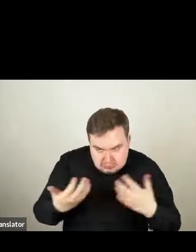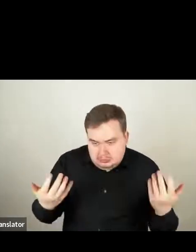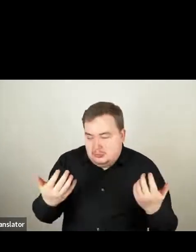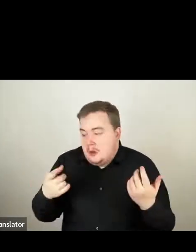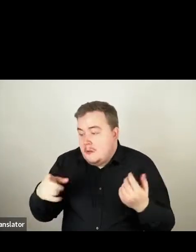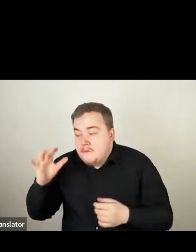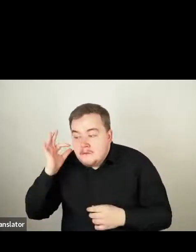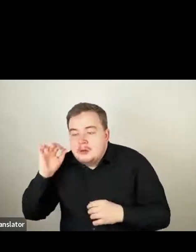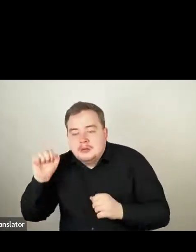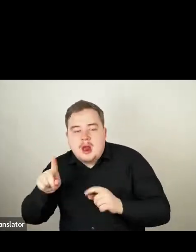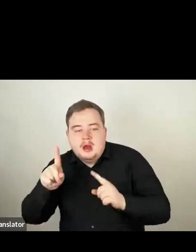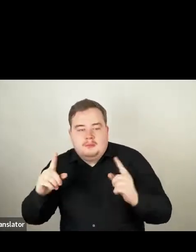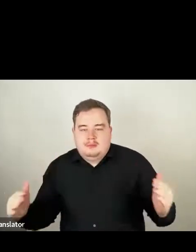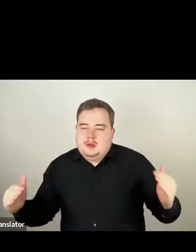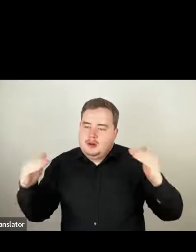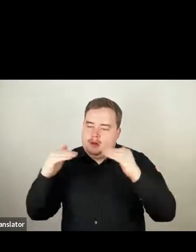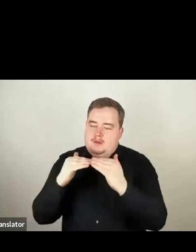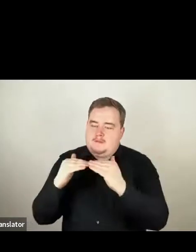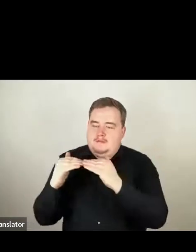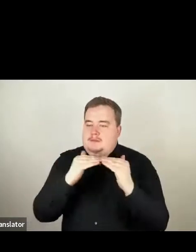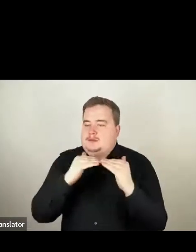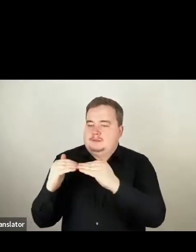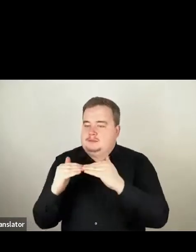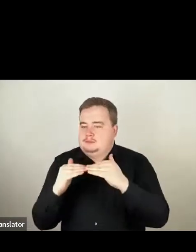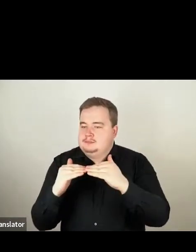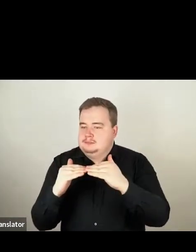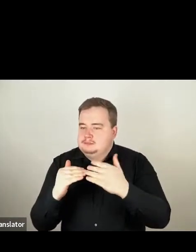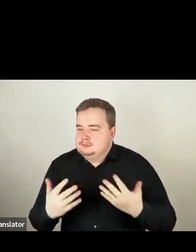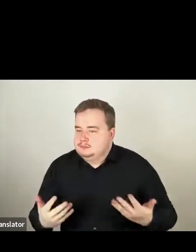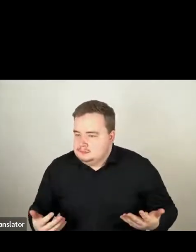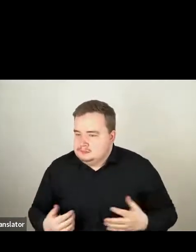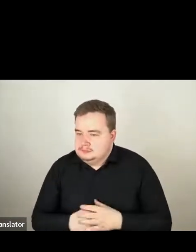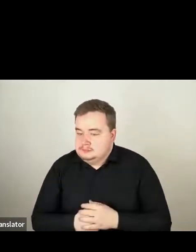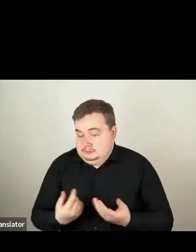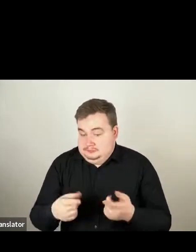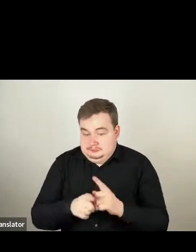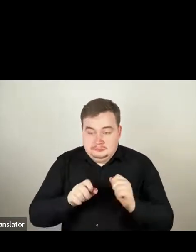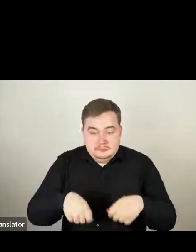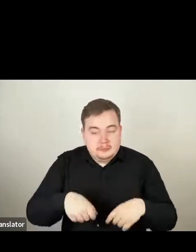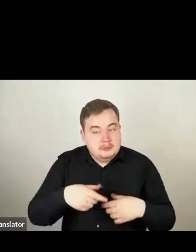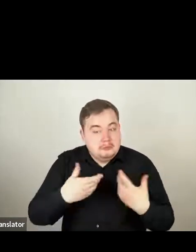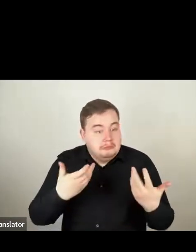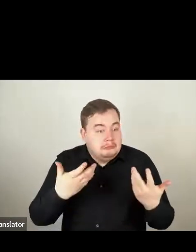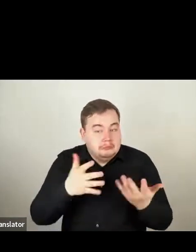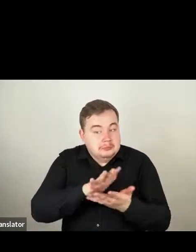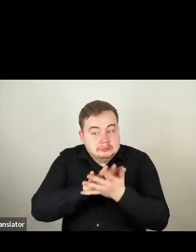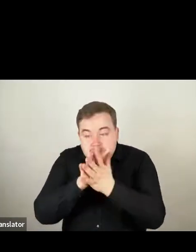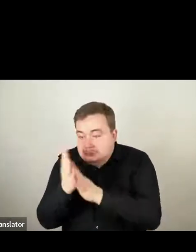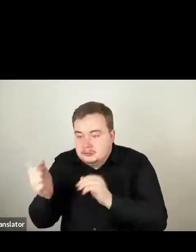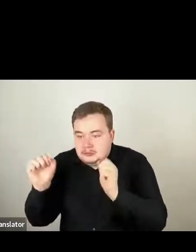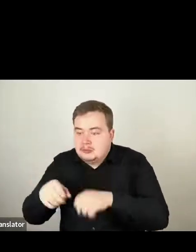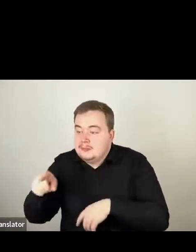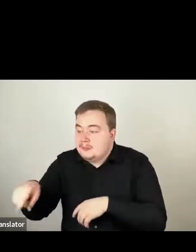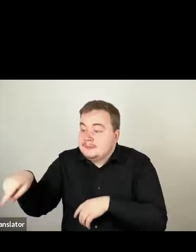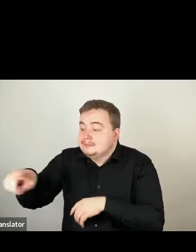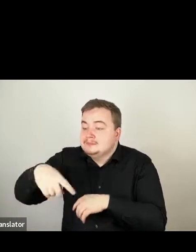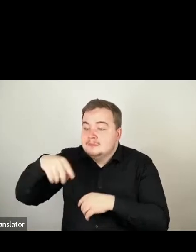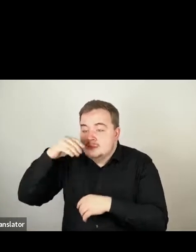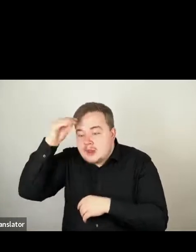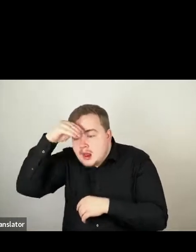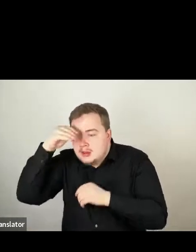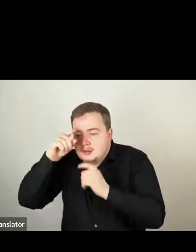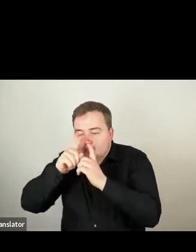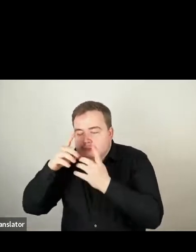role in this transformation. And of course, we have a lot of questions, how they see this process, how they see